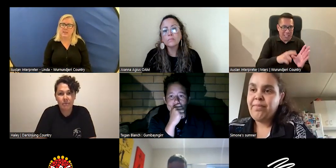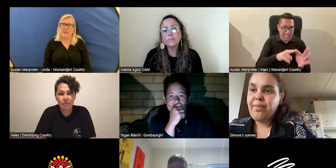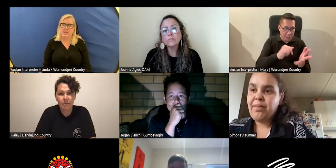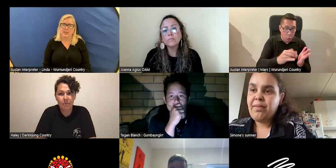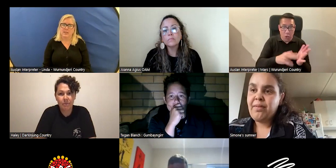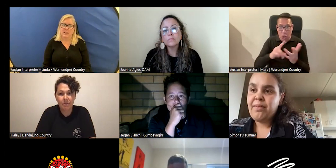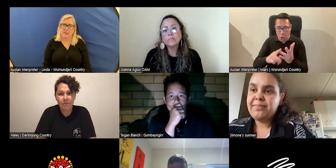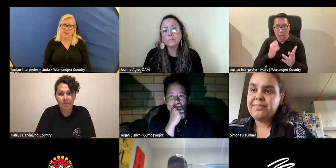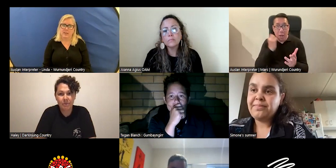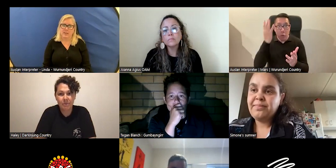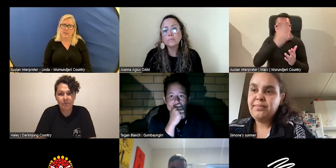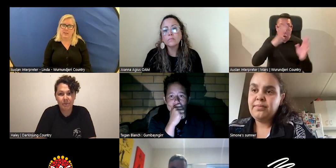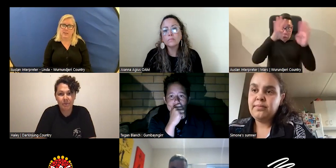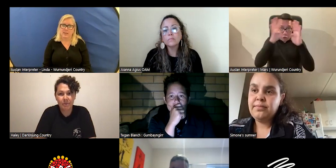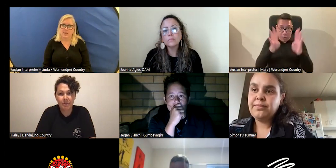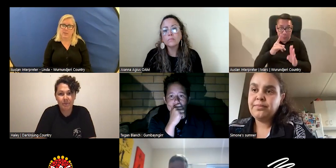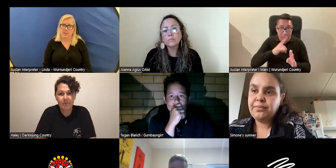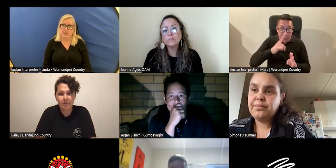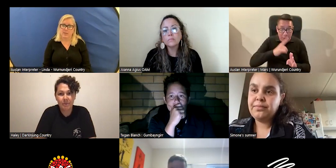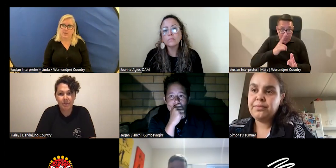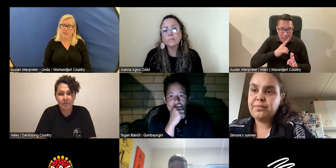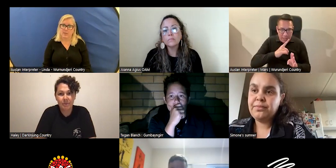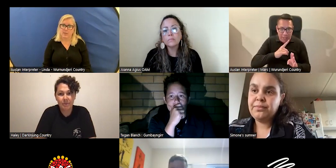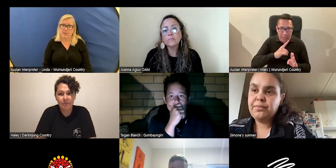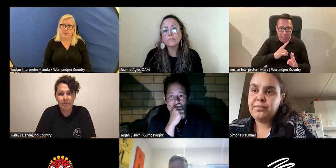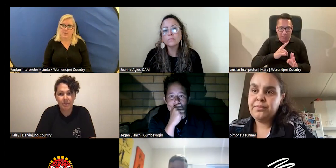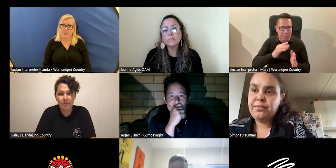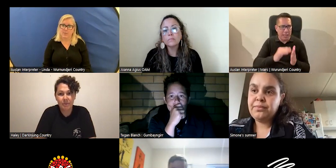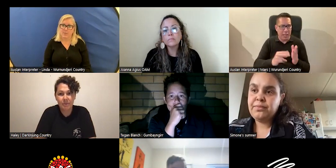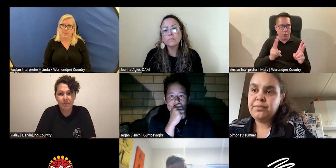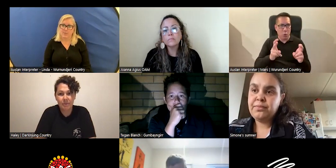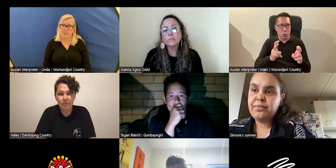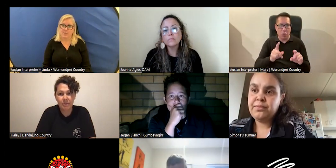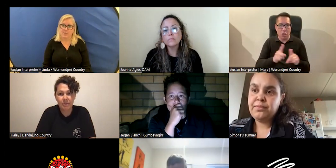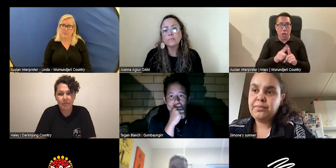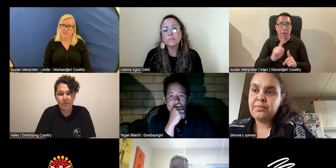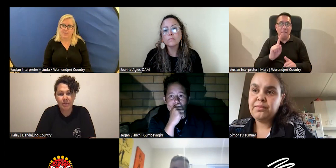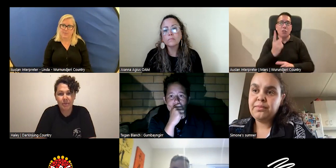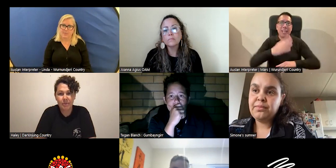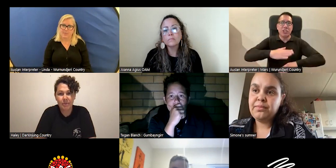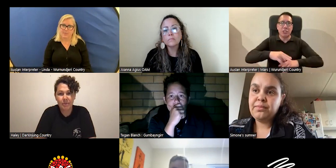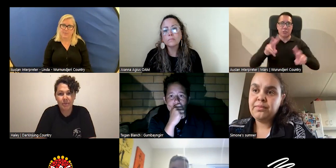Aboriginal and Torres Strait Islander people, and so that's what they've now been called politically as First Nations.